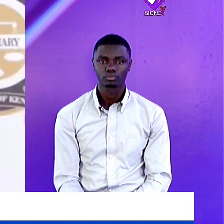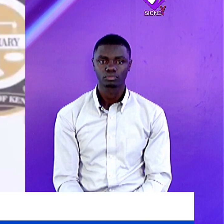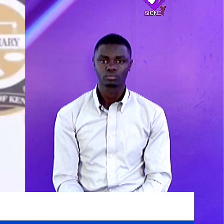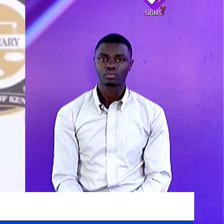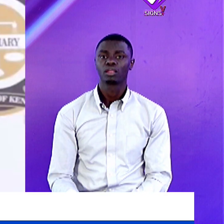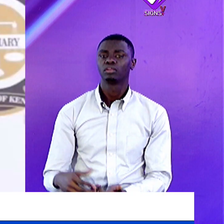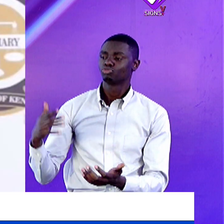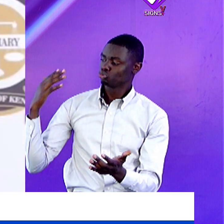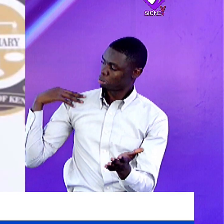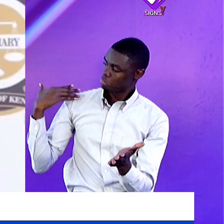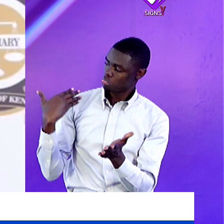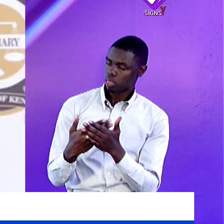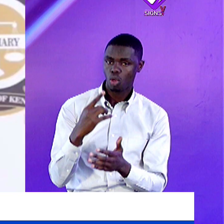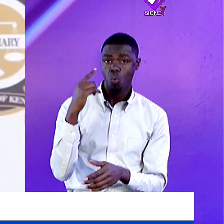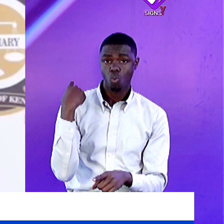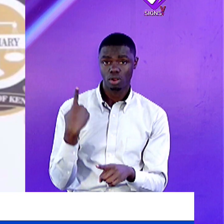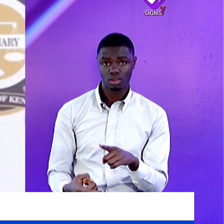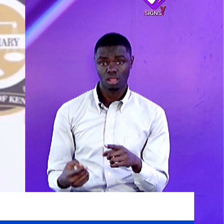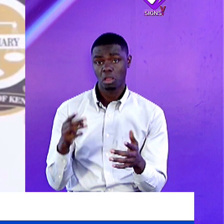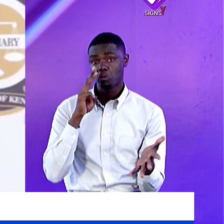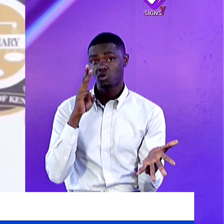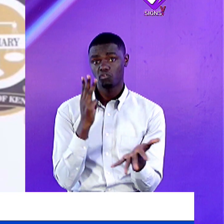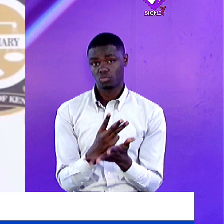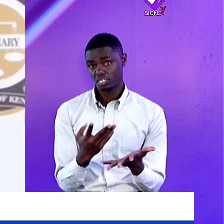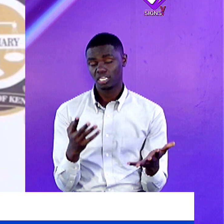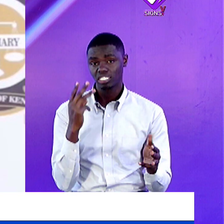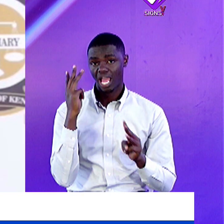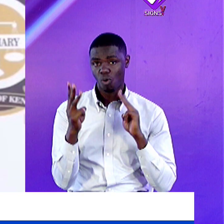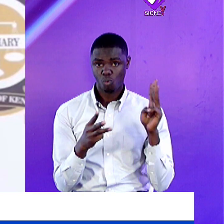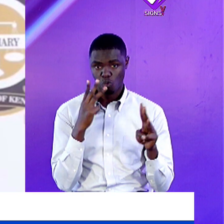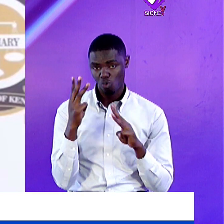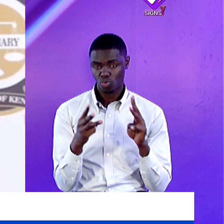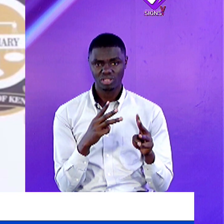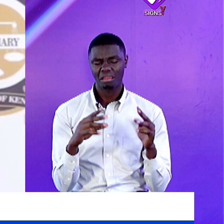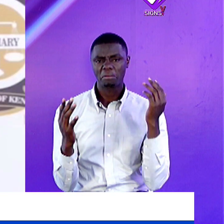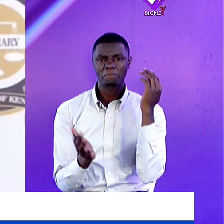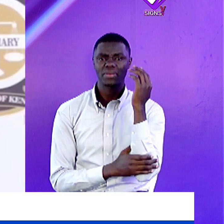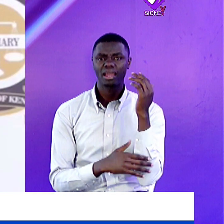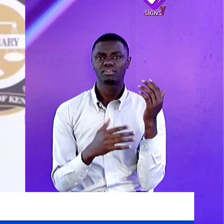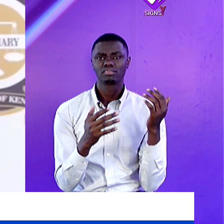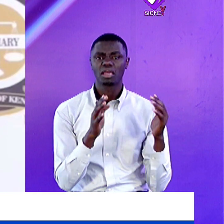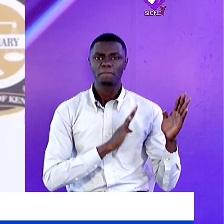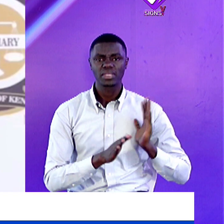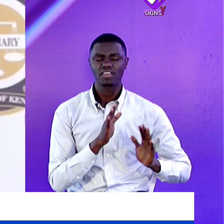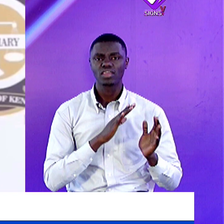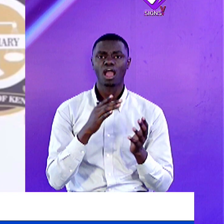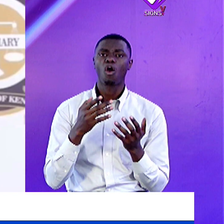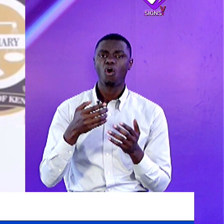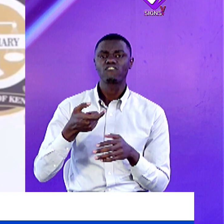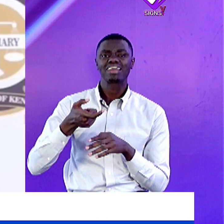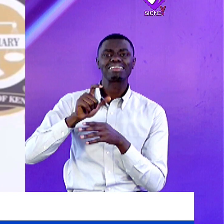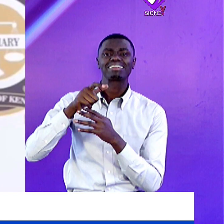Over the last 1 year, we have witnessed a worrying and haggard trend of increased cyberbullying,